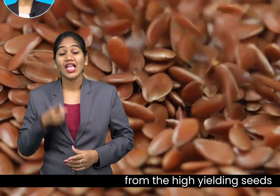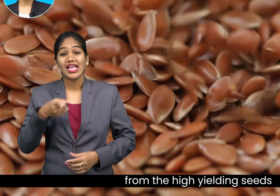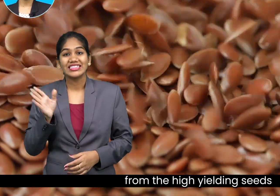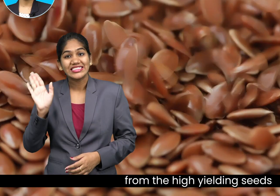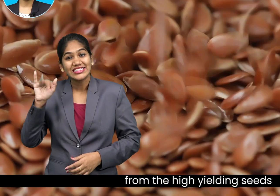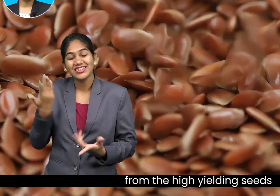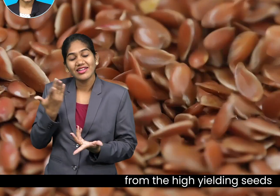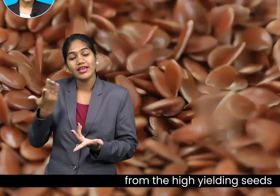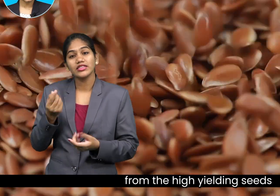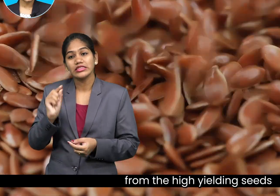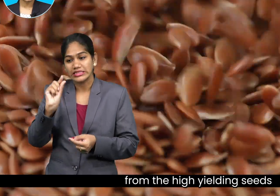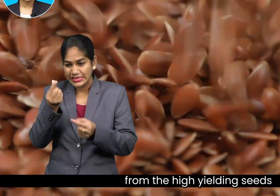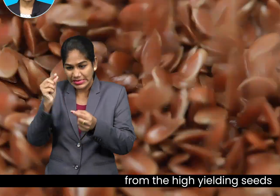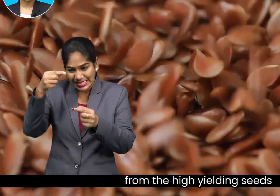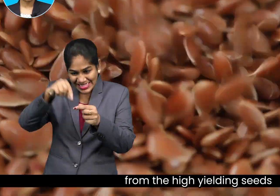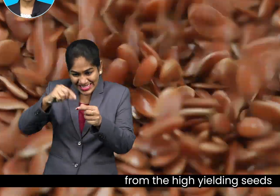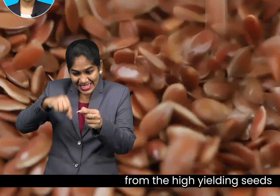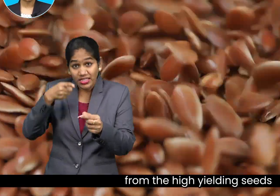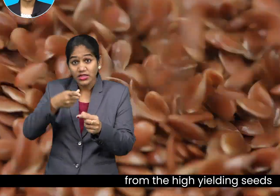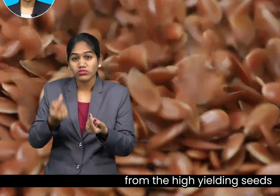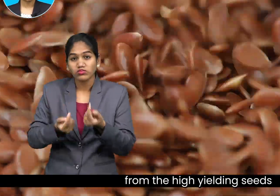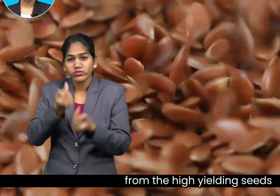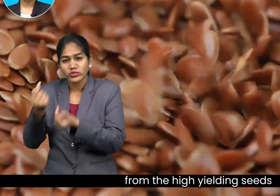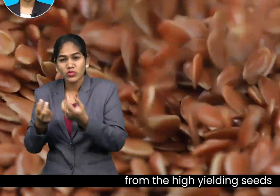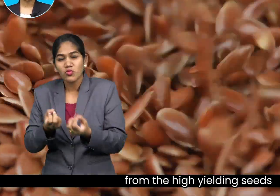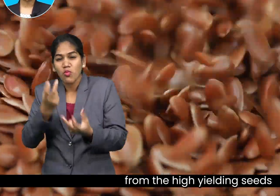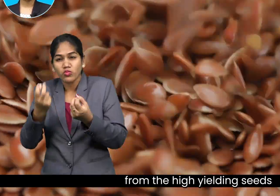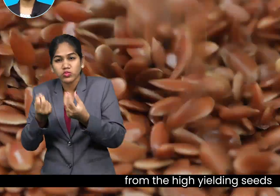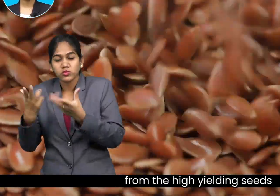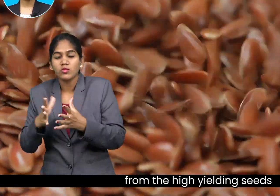Right from the high-yielding seeds